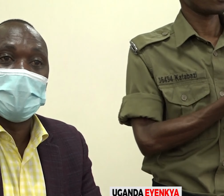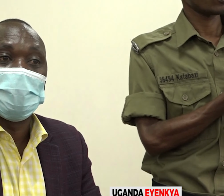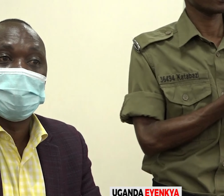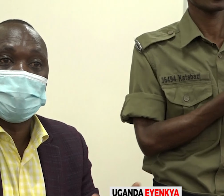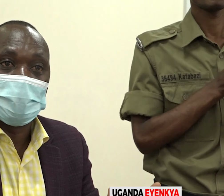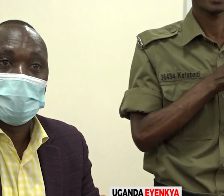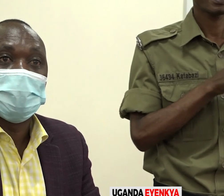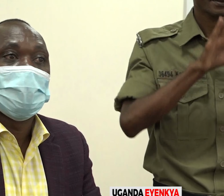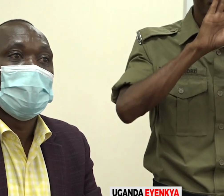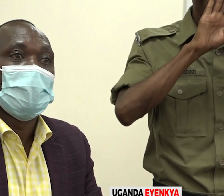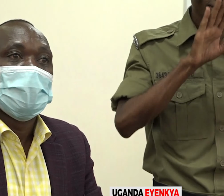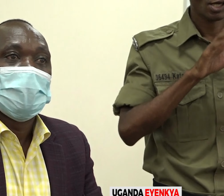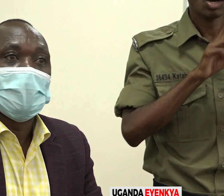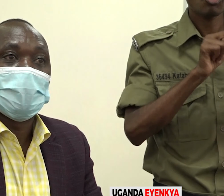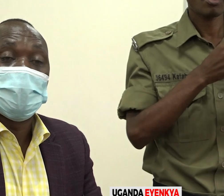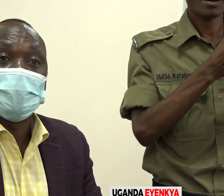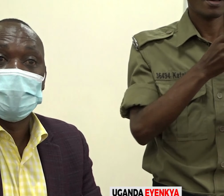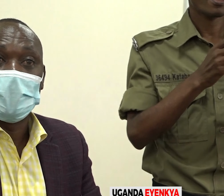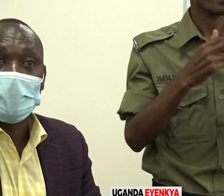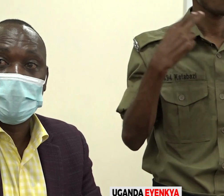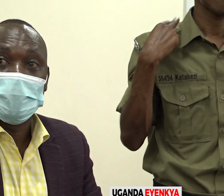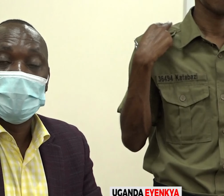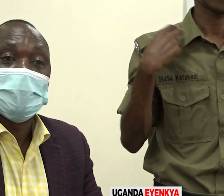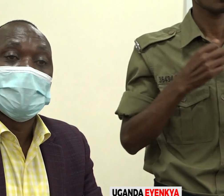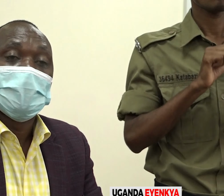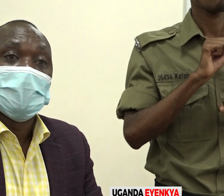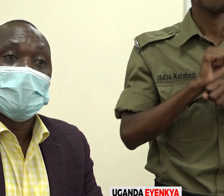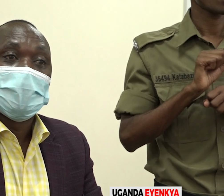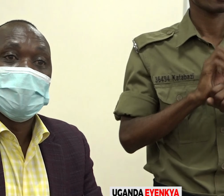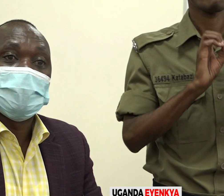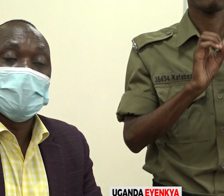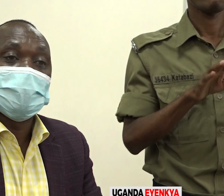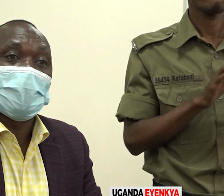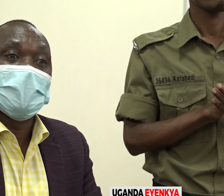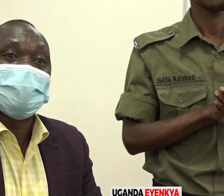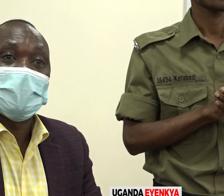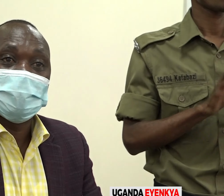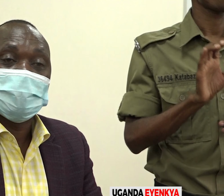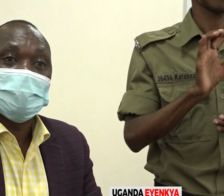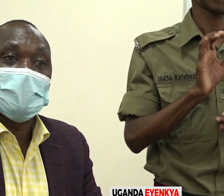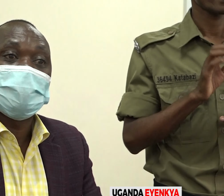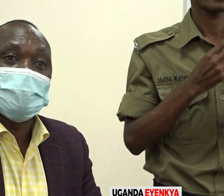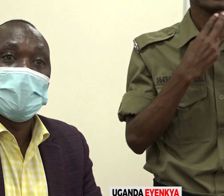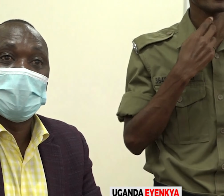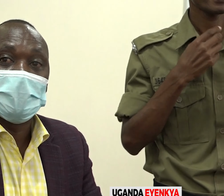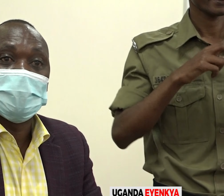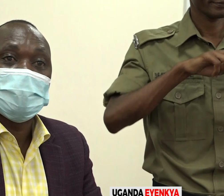no other official offices were working. His case required search,